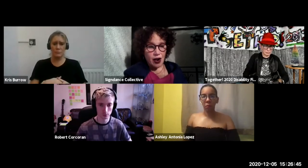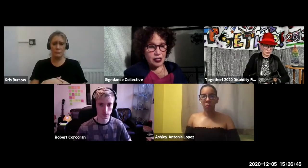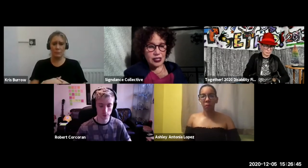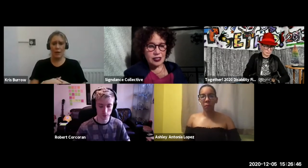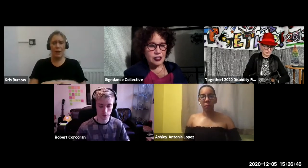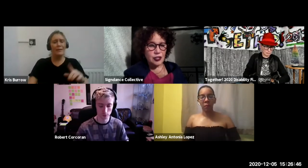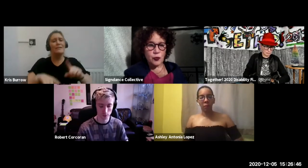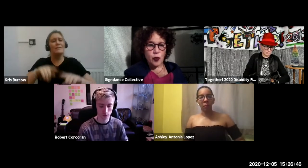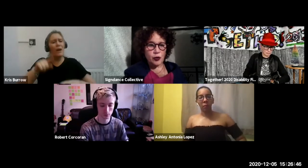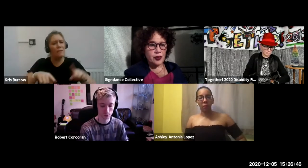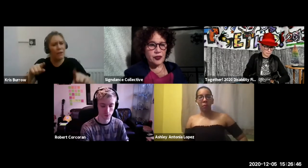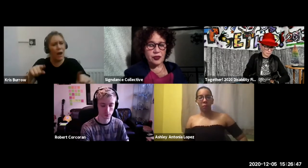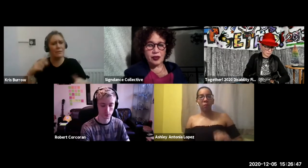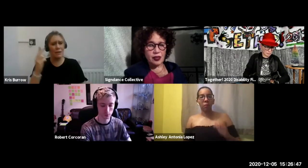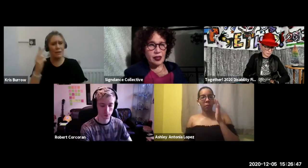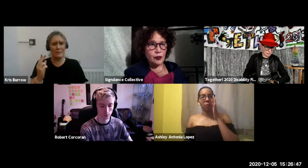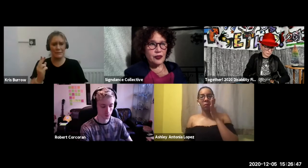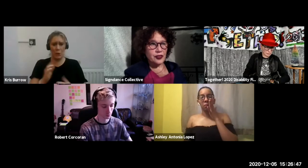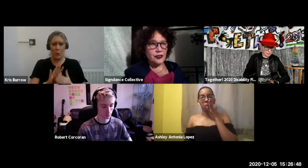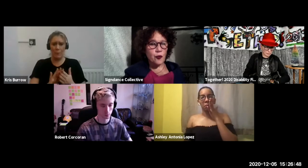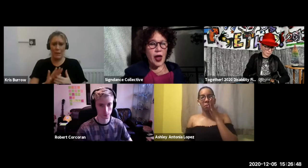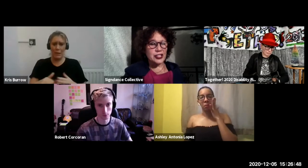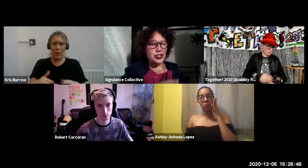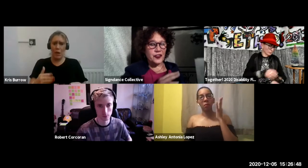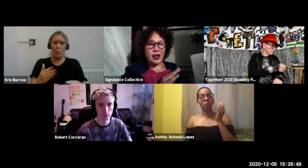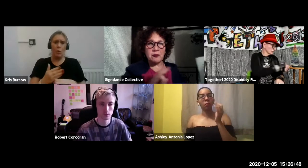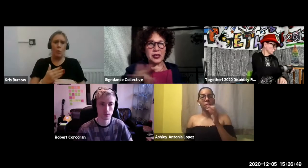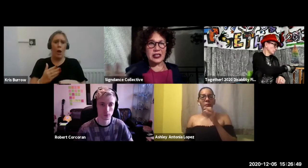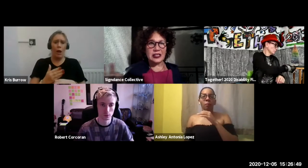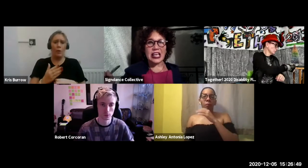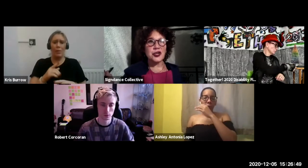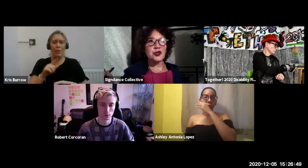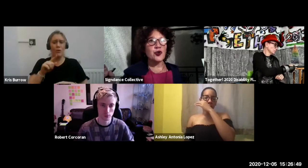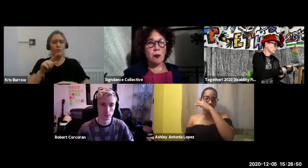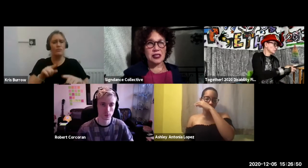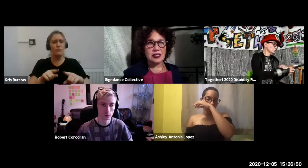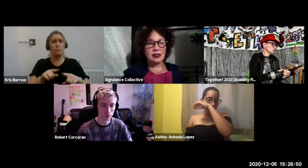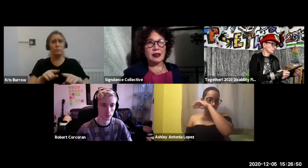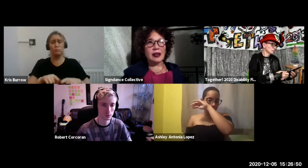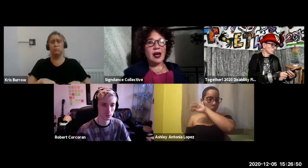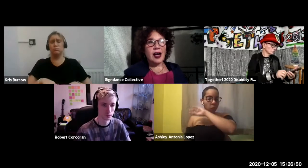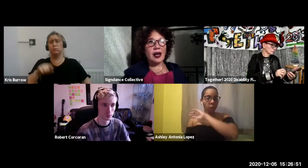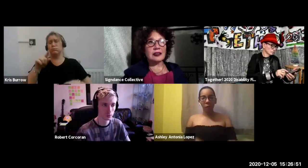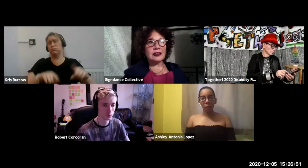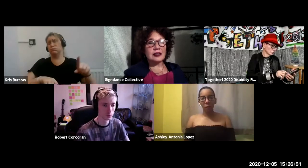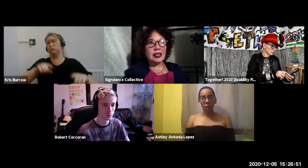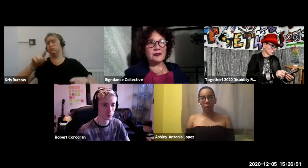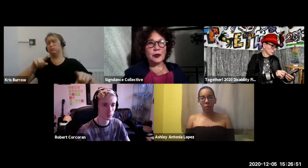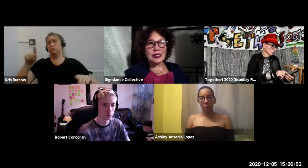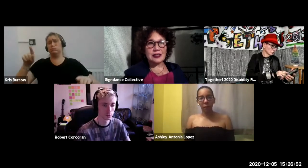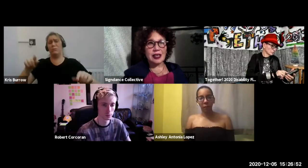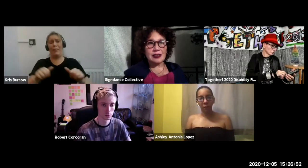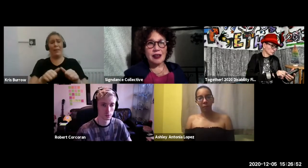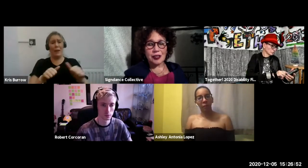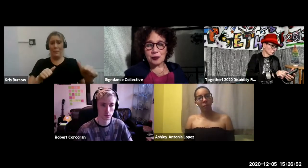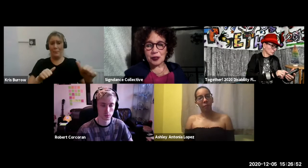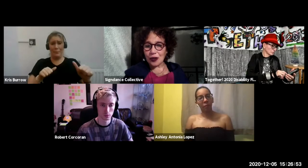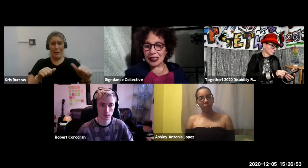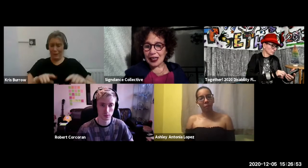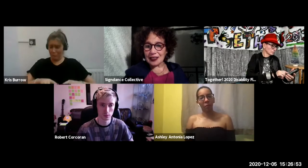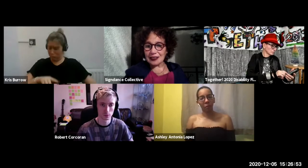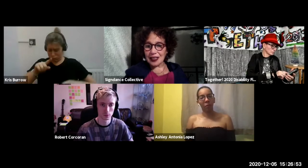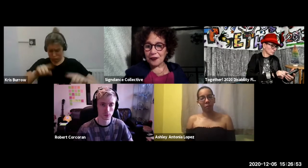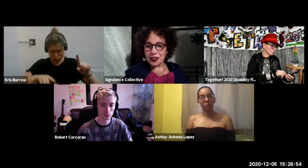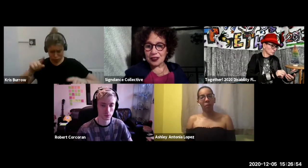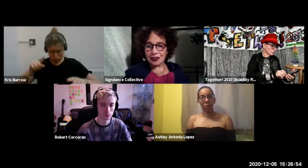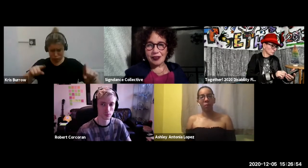diverse artists. So we work with the range of the company is enormous, and the influence that Lionel Macaulay